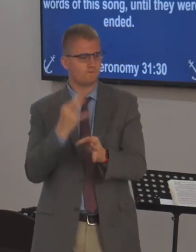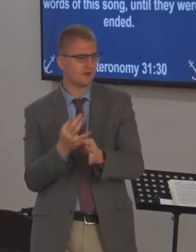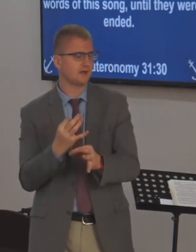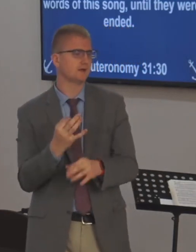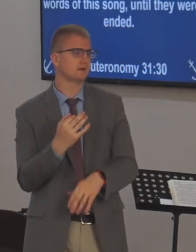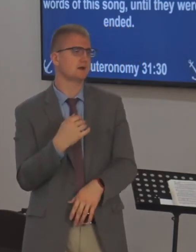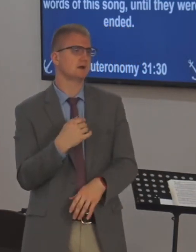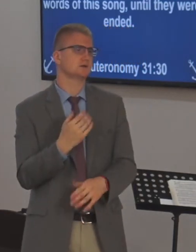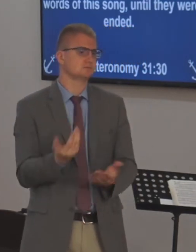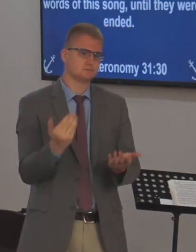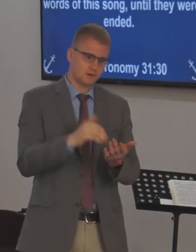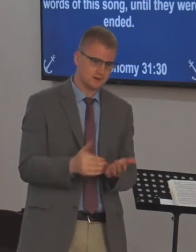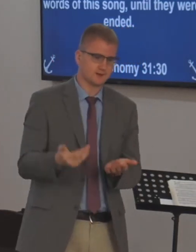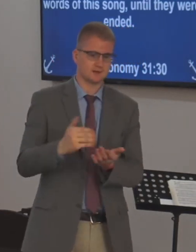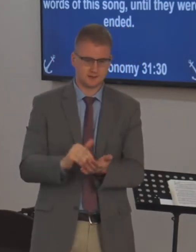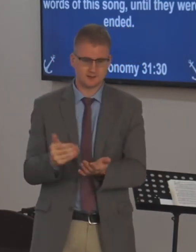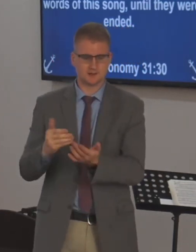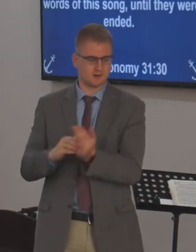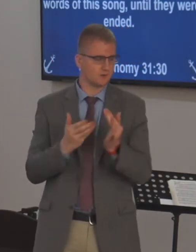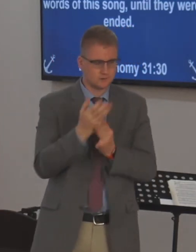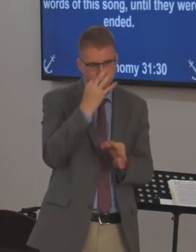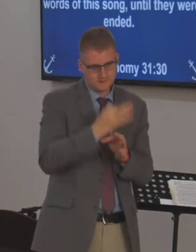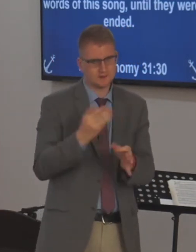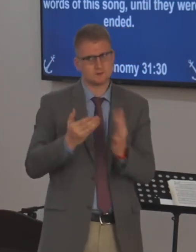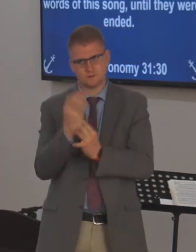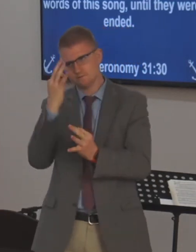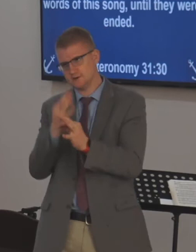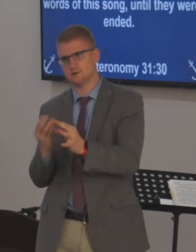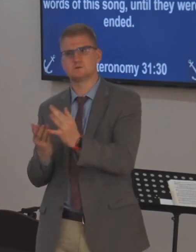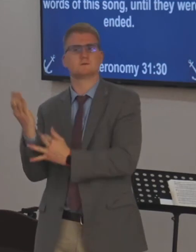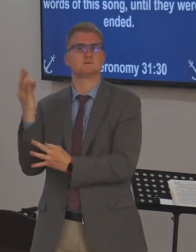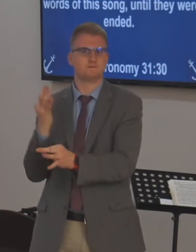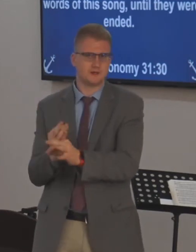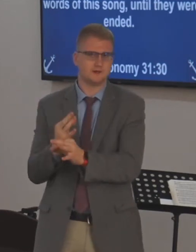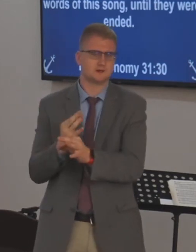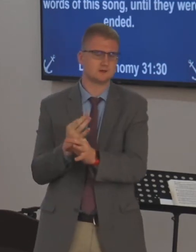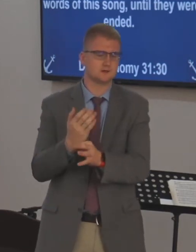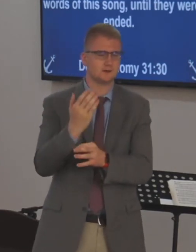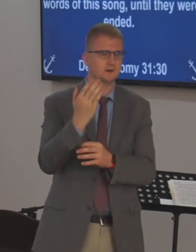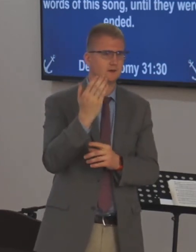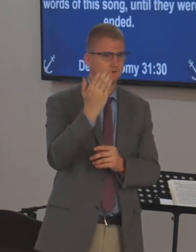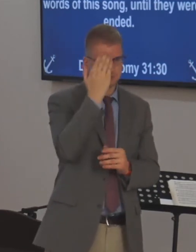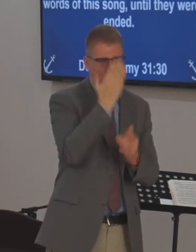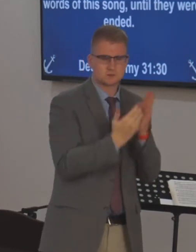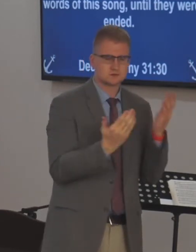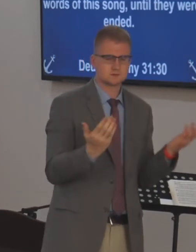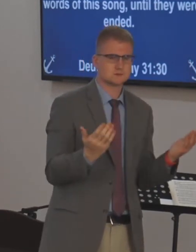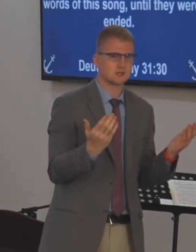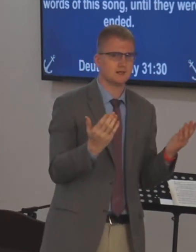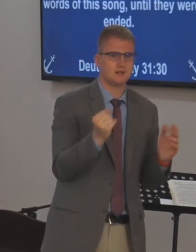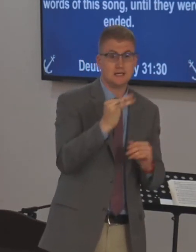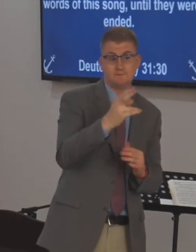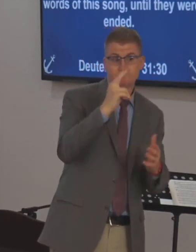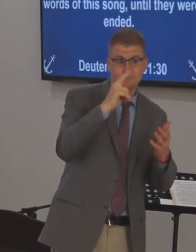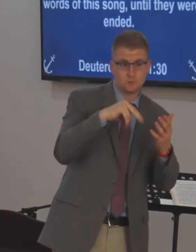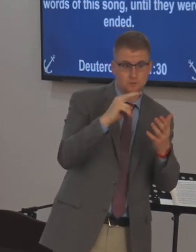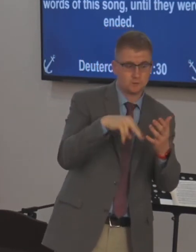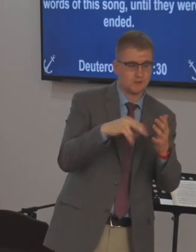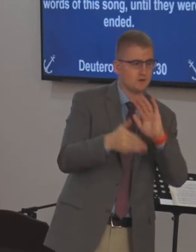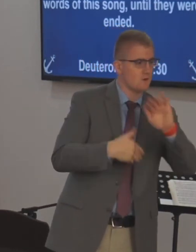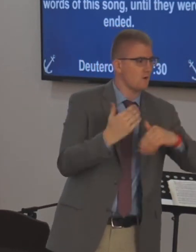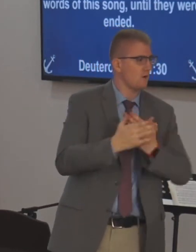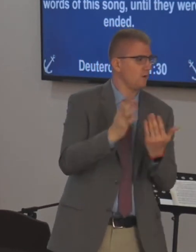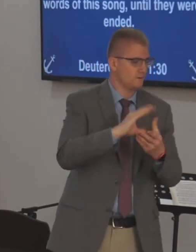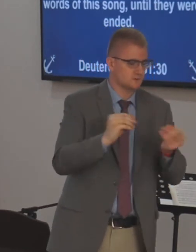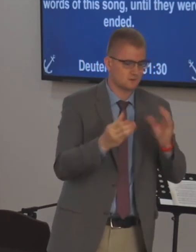over and over and over, by faith, by faith, by faith. You know something? If you read those all the stories about